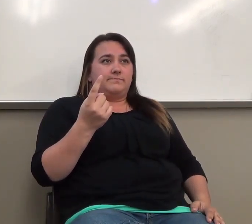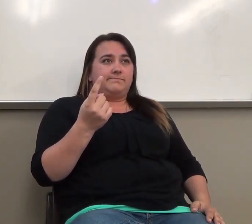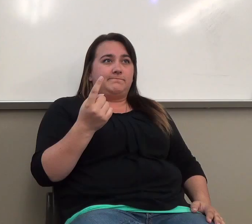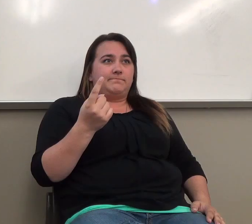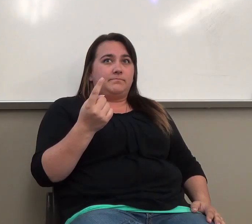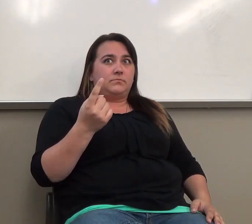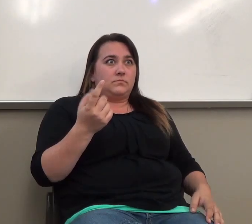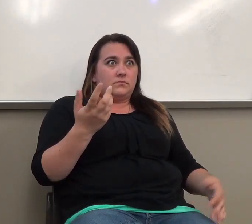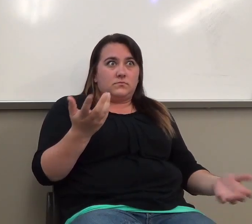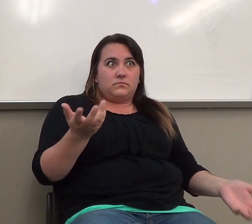Indefinite pronouns